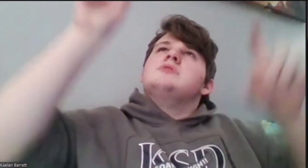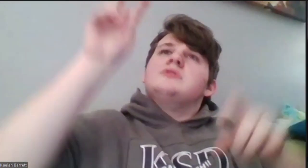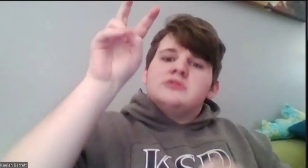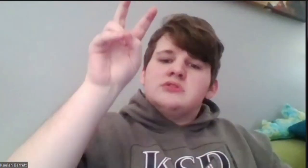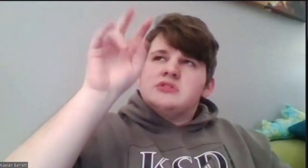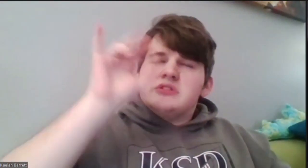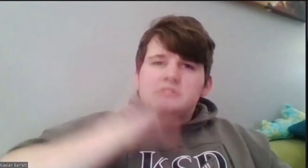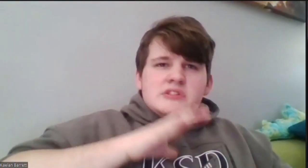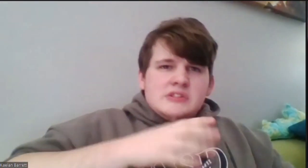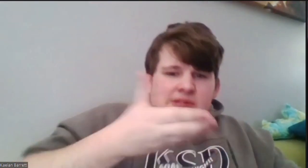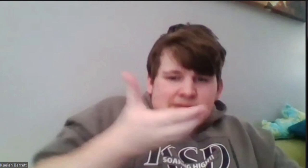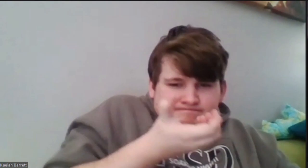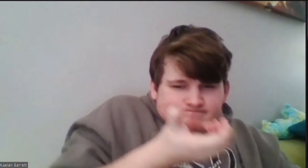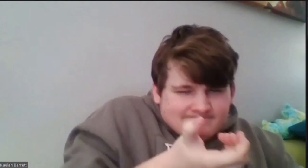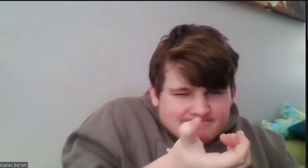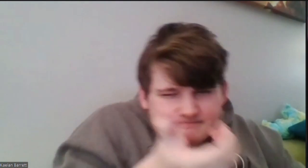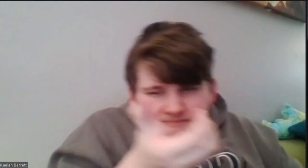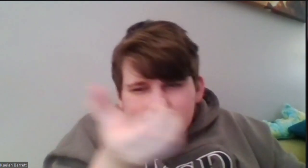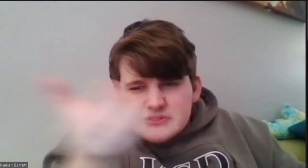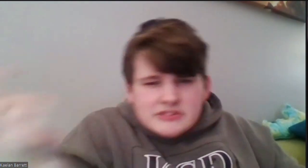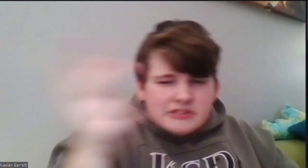and he sees a sign to his office.